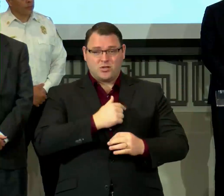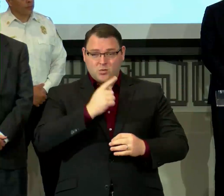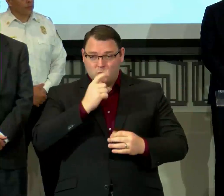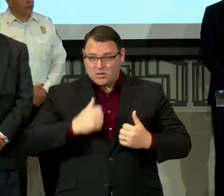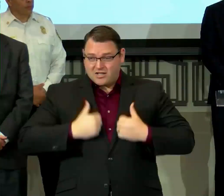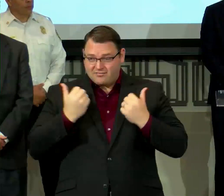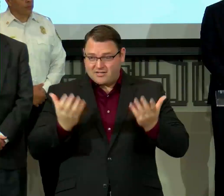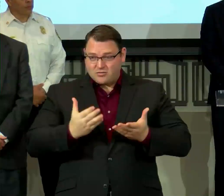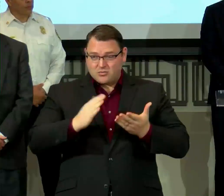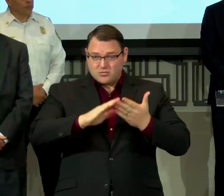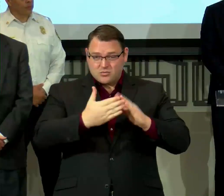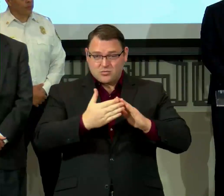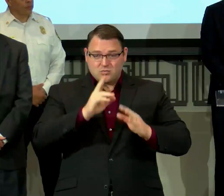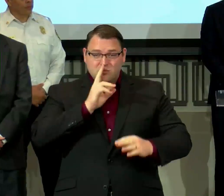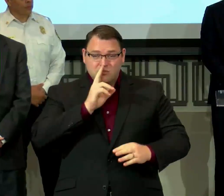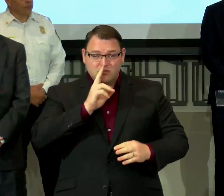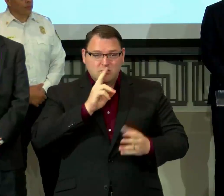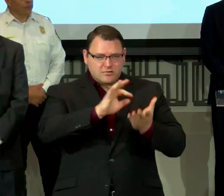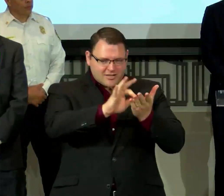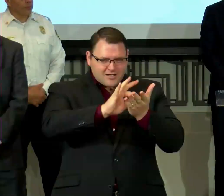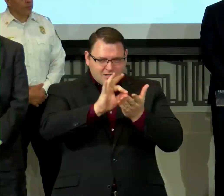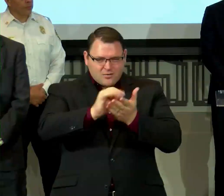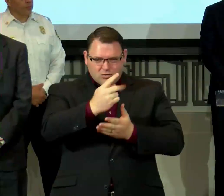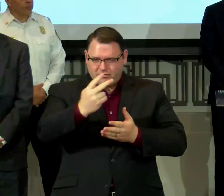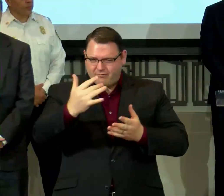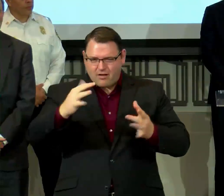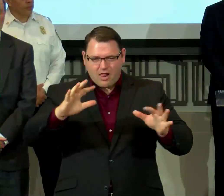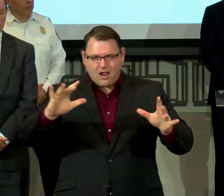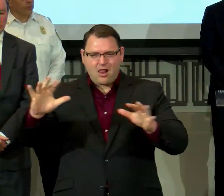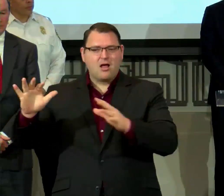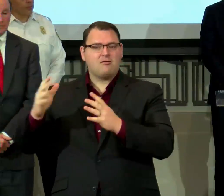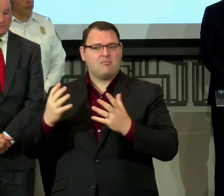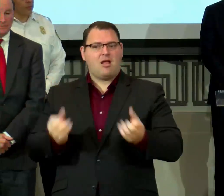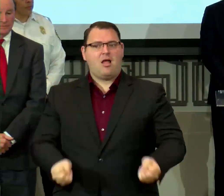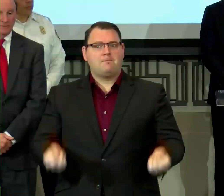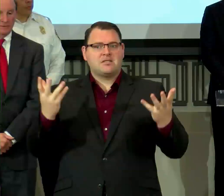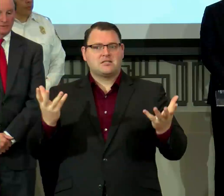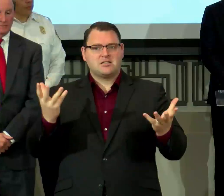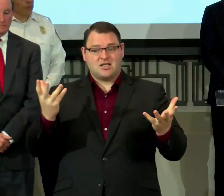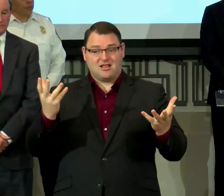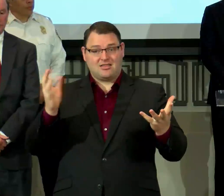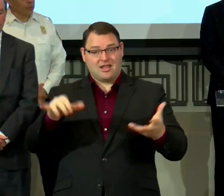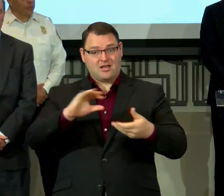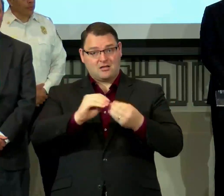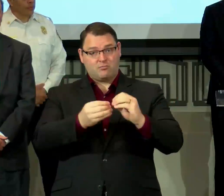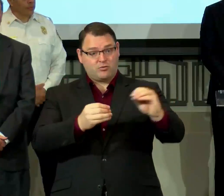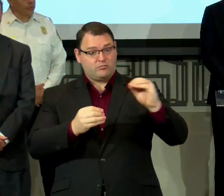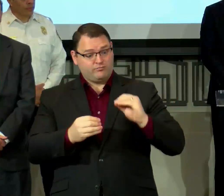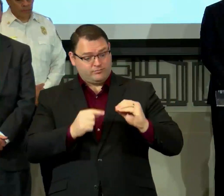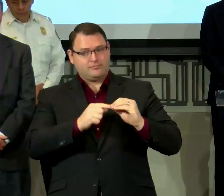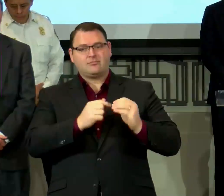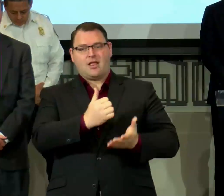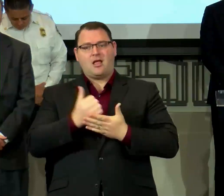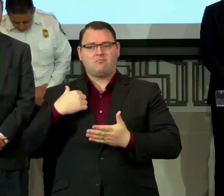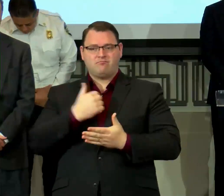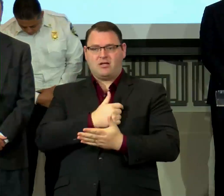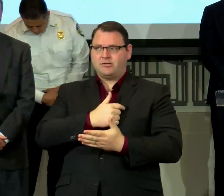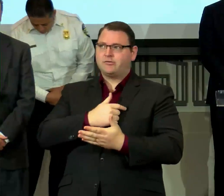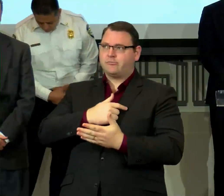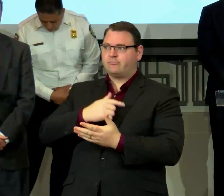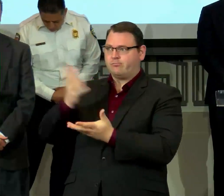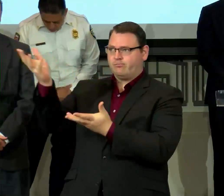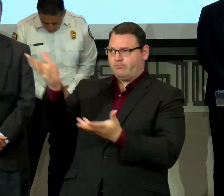Houston. If you are living, we just need to know that. So please fill out the census. Having said